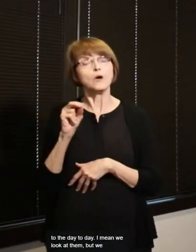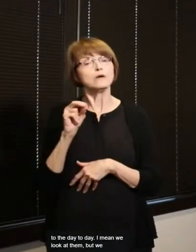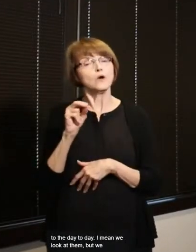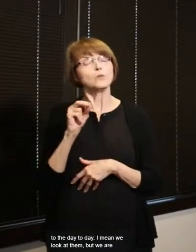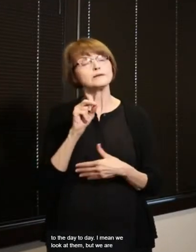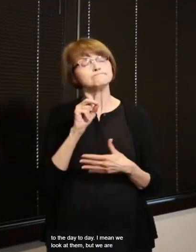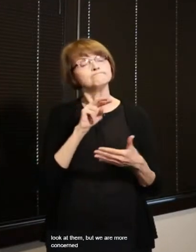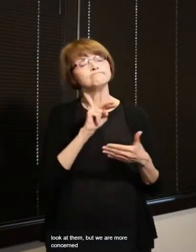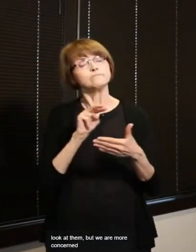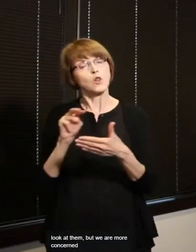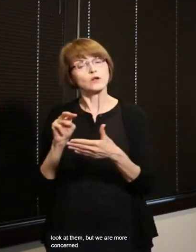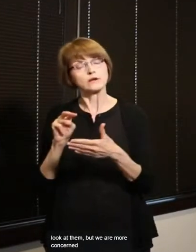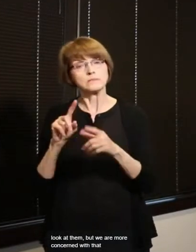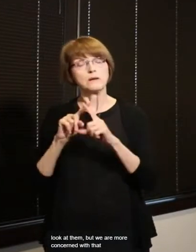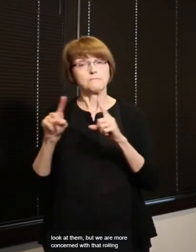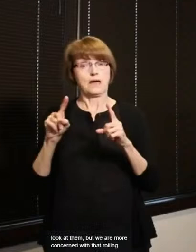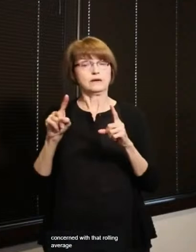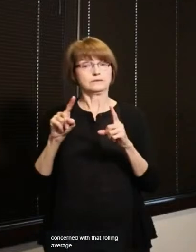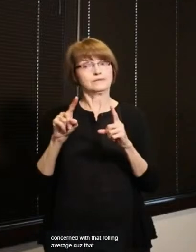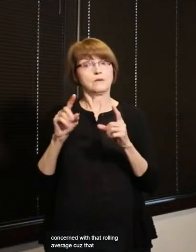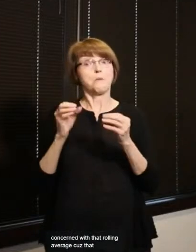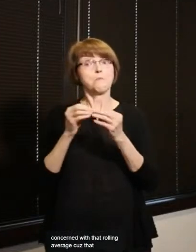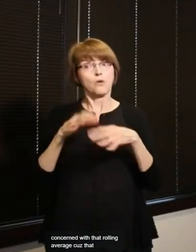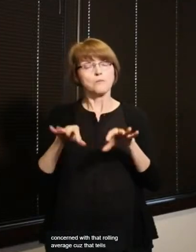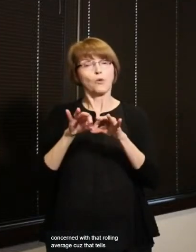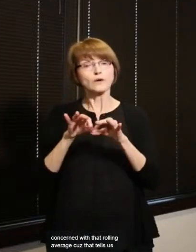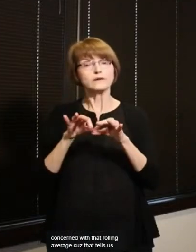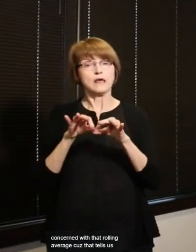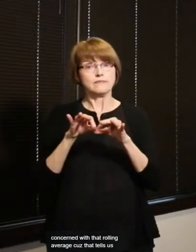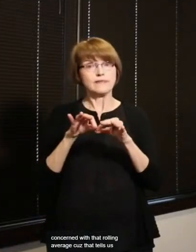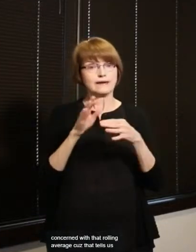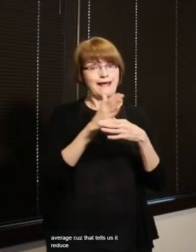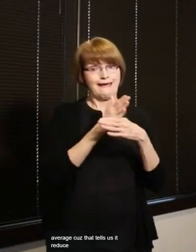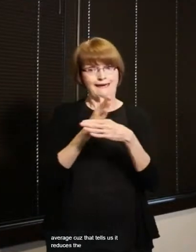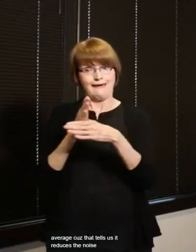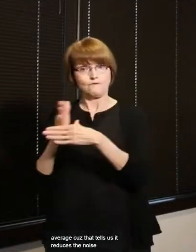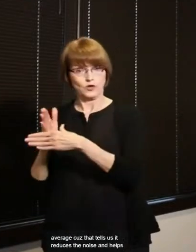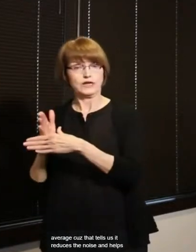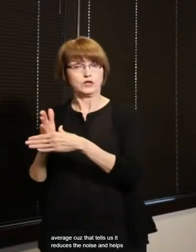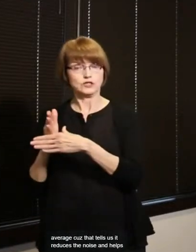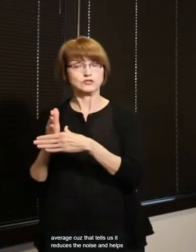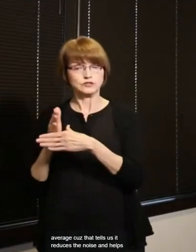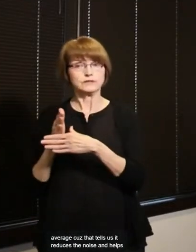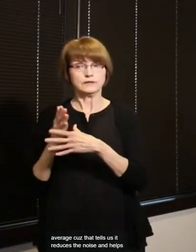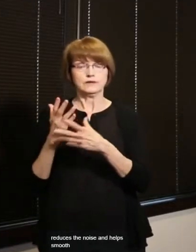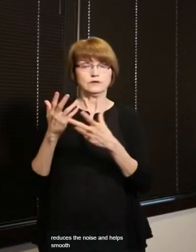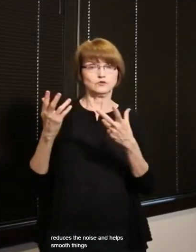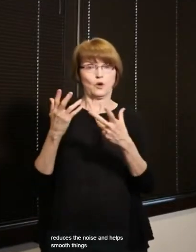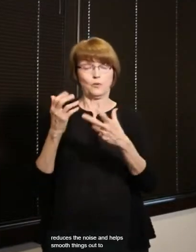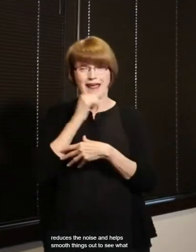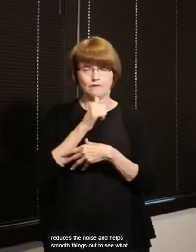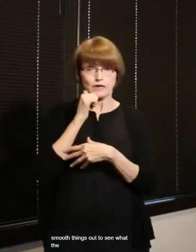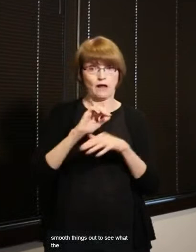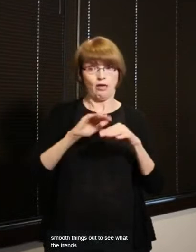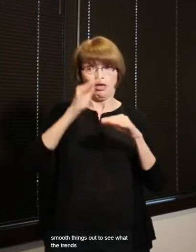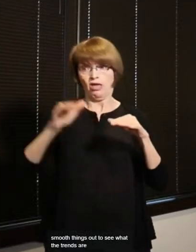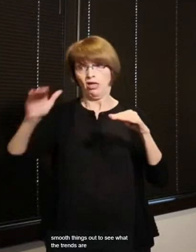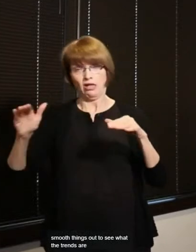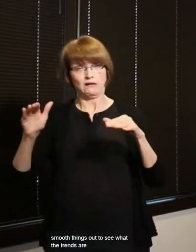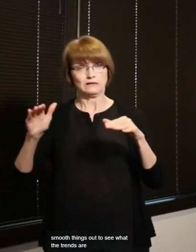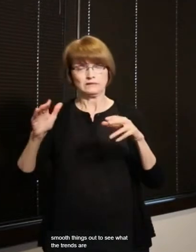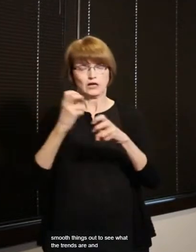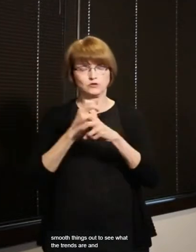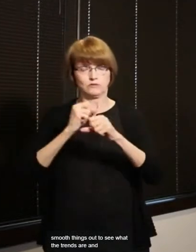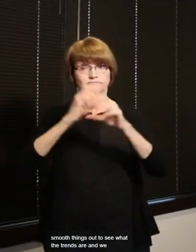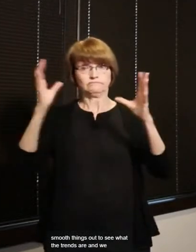more concerned with that rolling average because that tells us, it reduces the noise and helps smooth things out to see what the trends are.